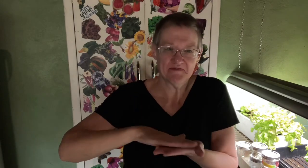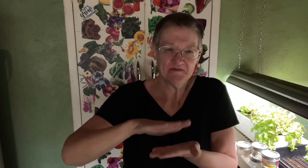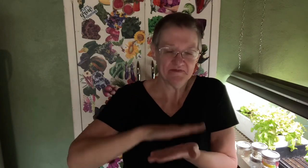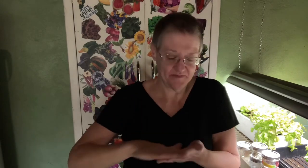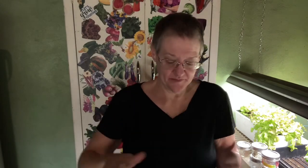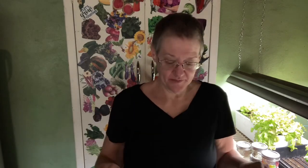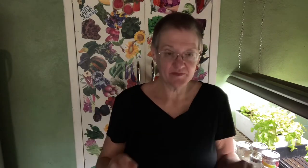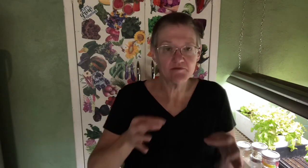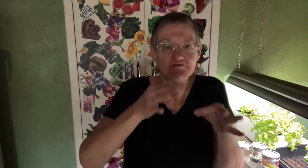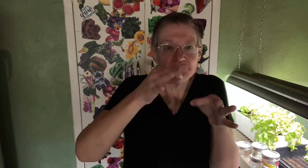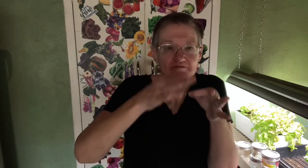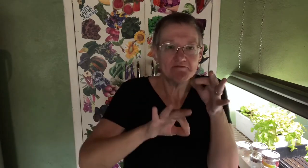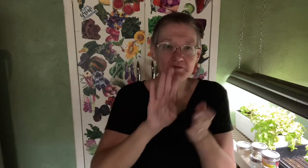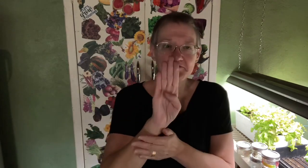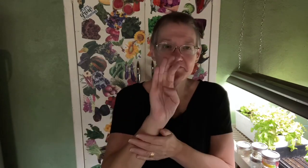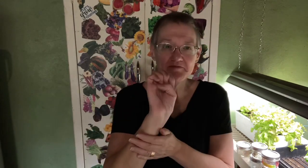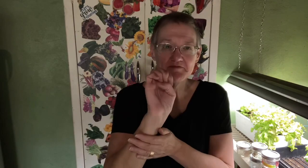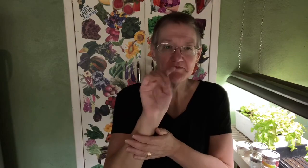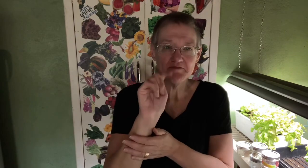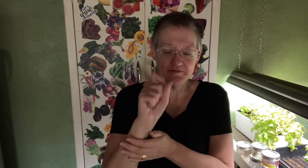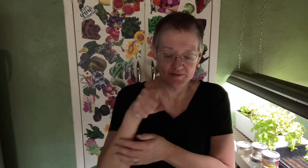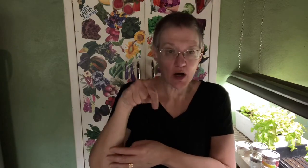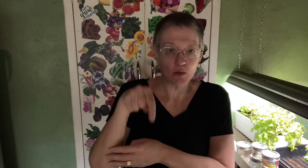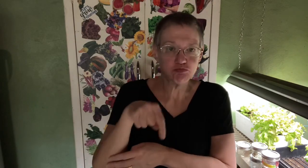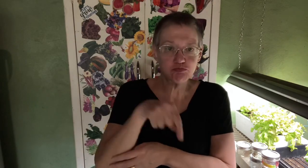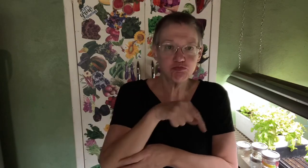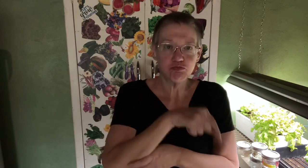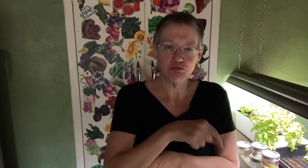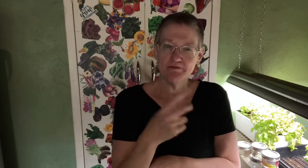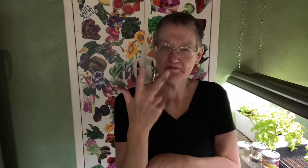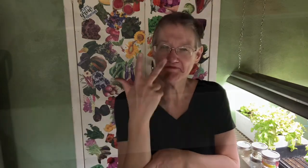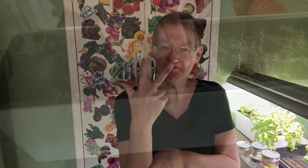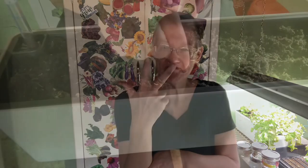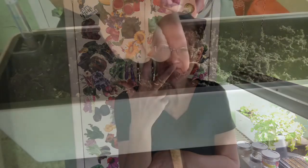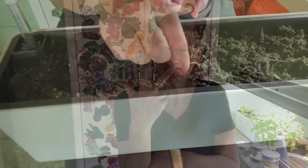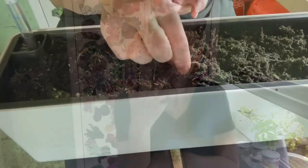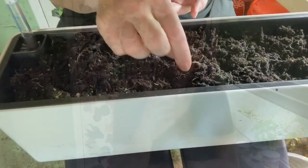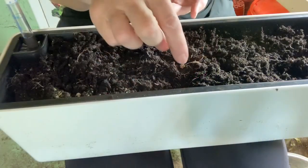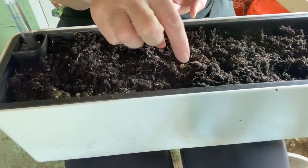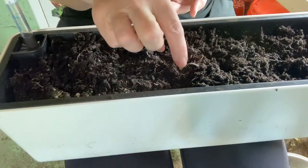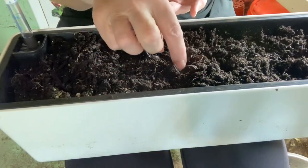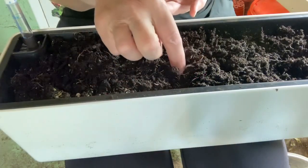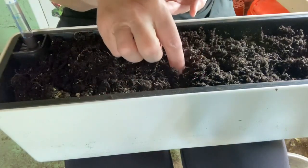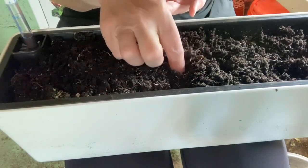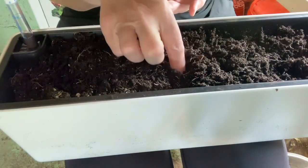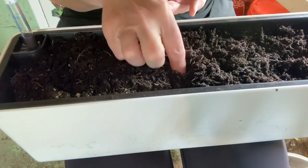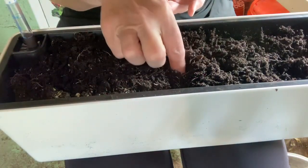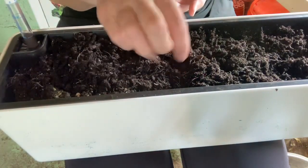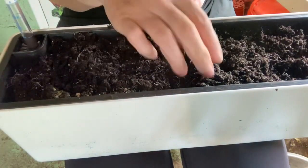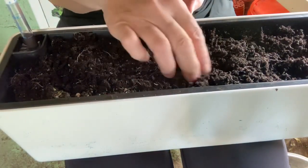soil. So that doesn't need cleaning. And I'm just going to put 3 beet seeds. It's just going to be simple.